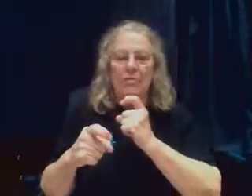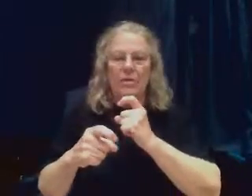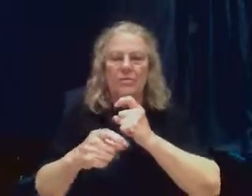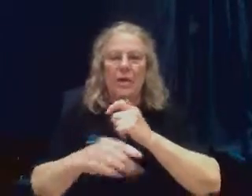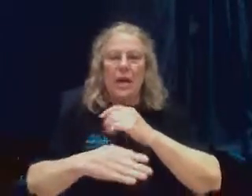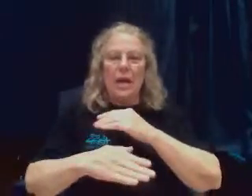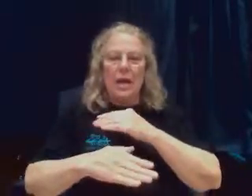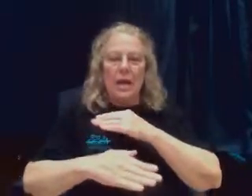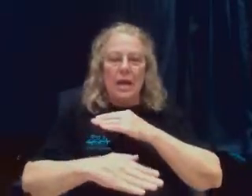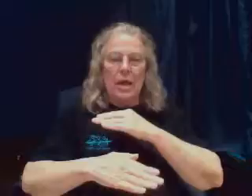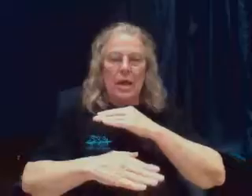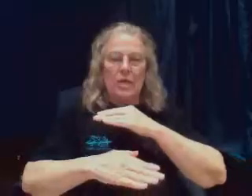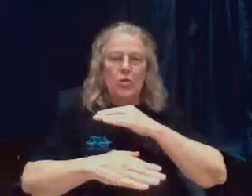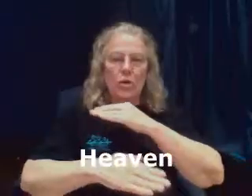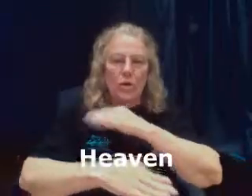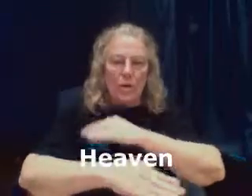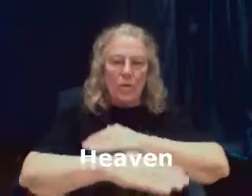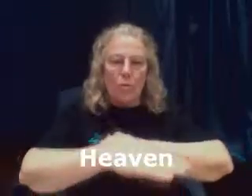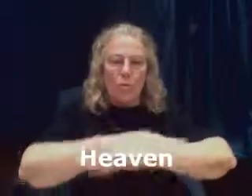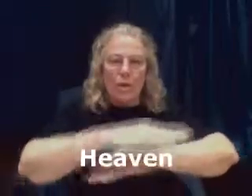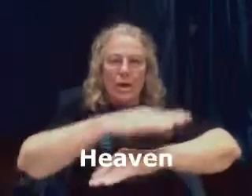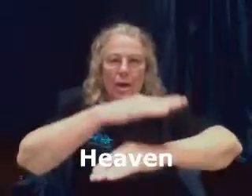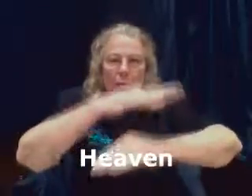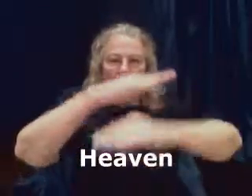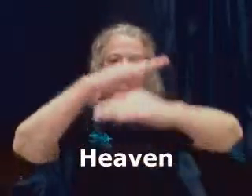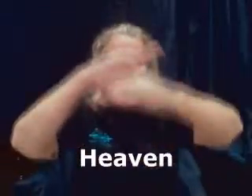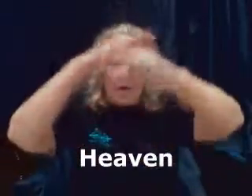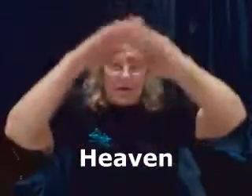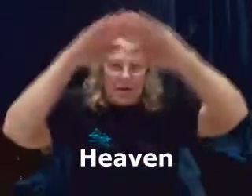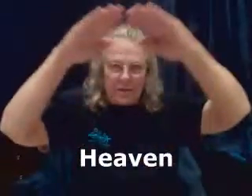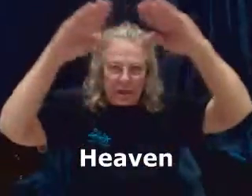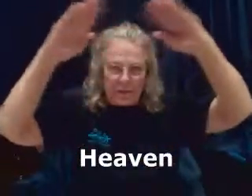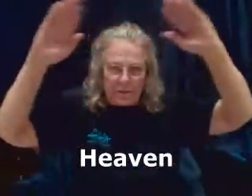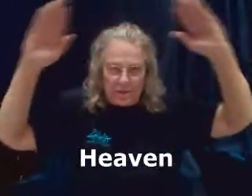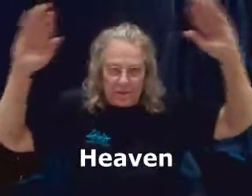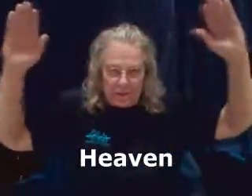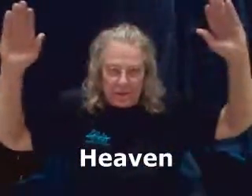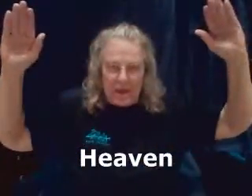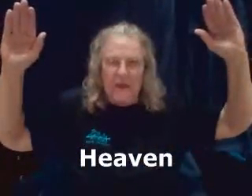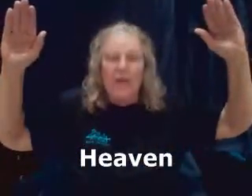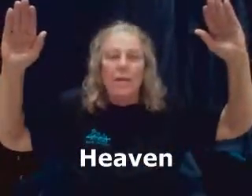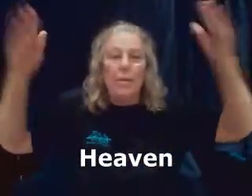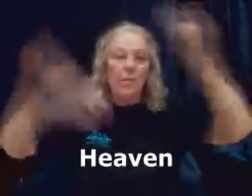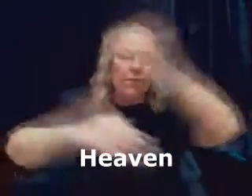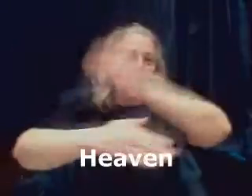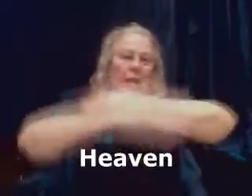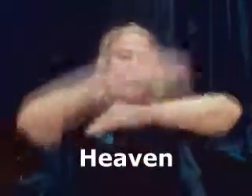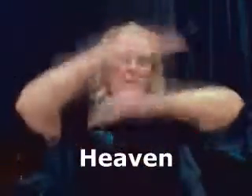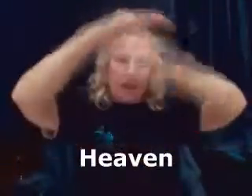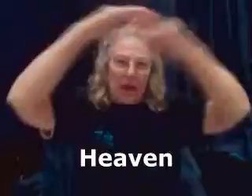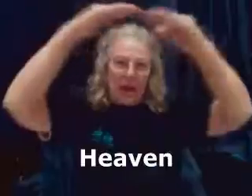Heaven. It's going to be a rolling up of the hands and then designating above your head.